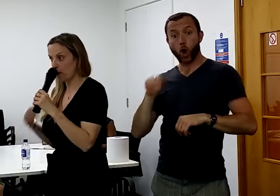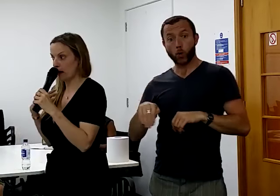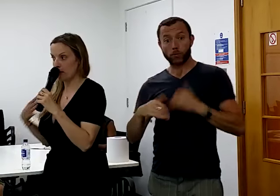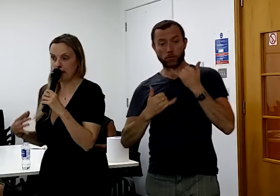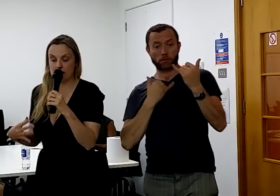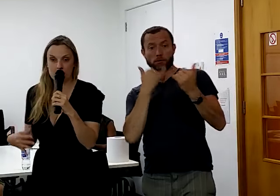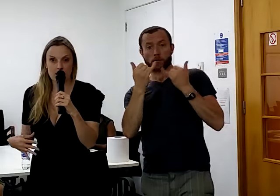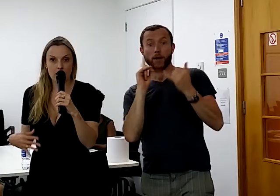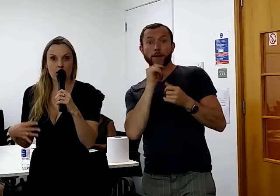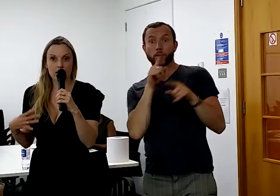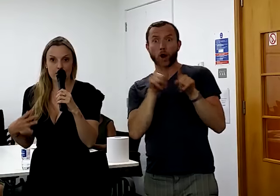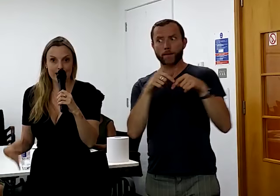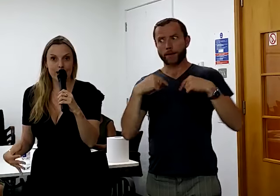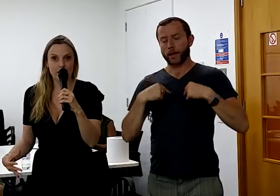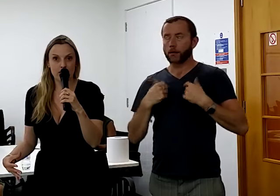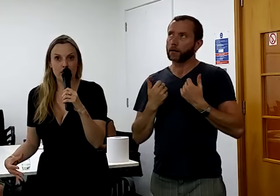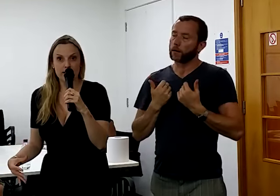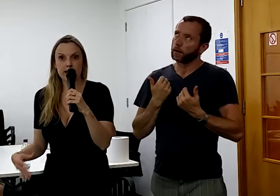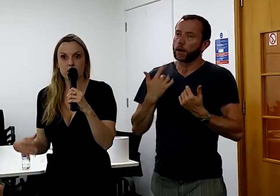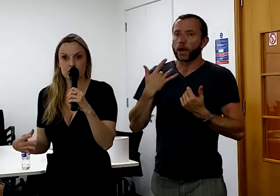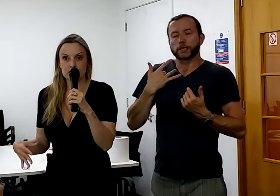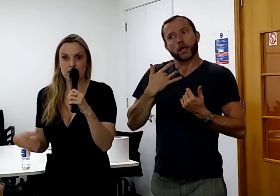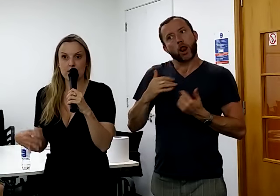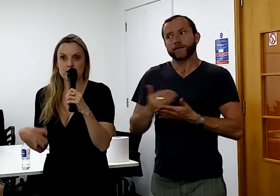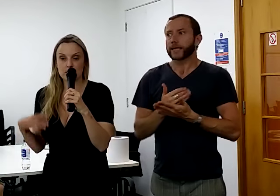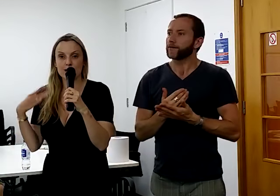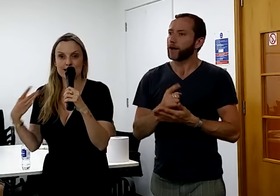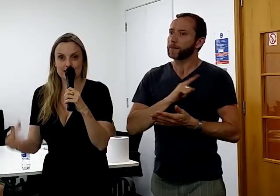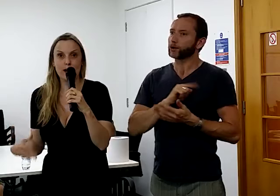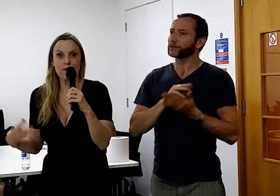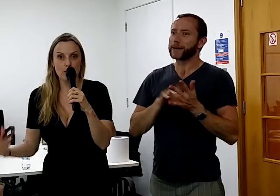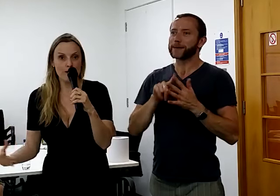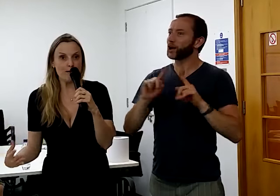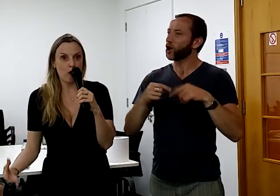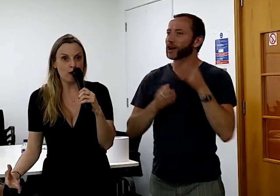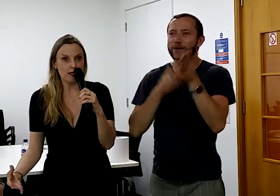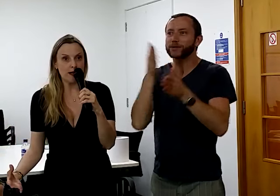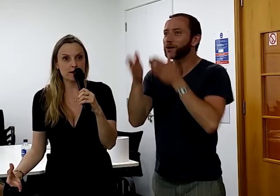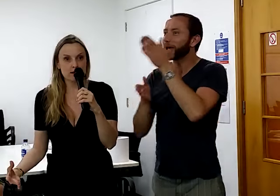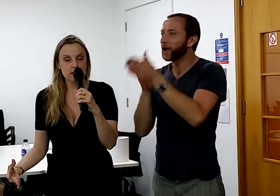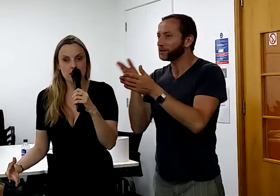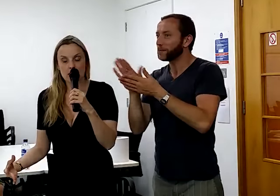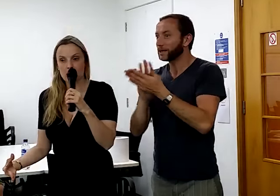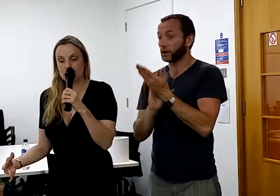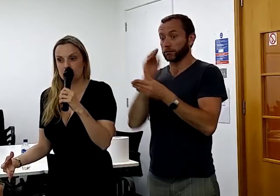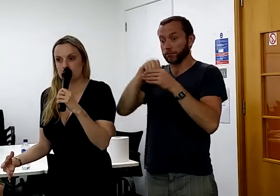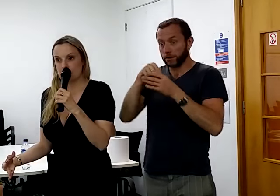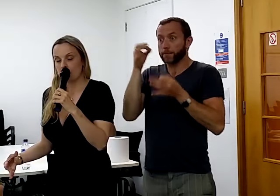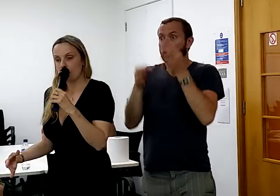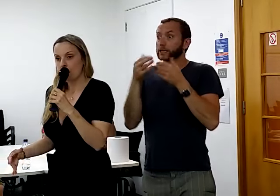is people like me, a complete lifeline in order to be able to participate properly in politics.